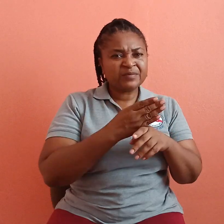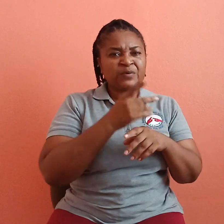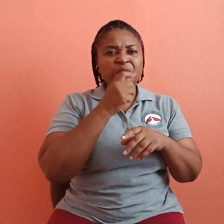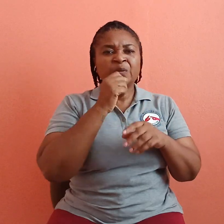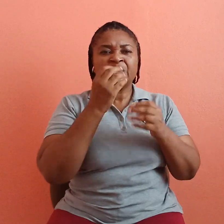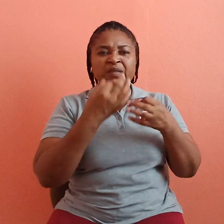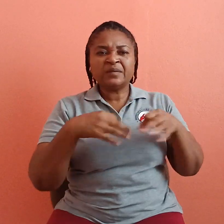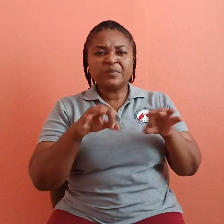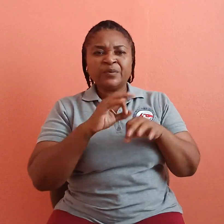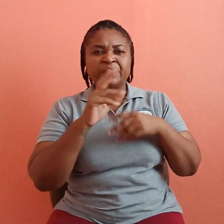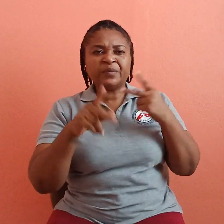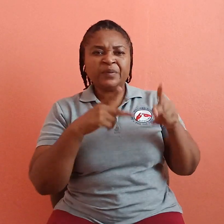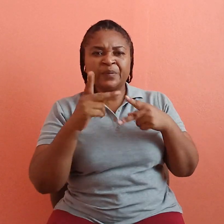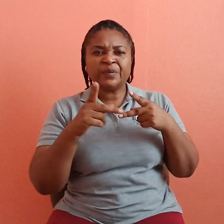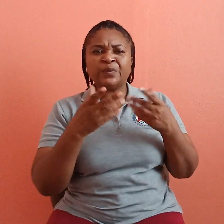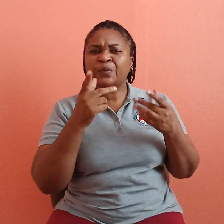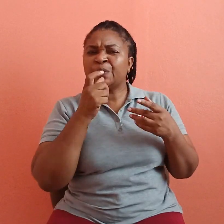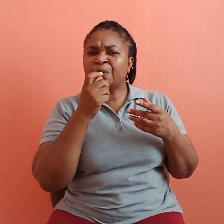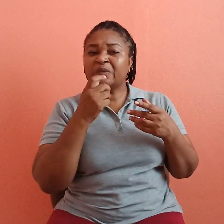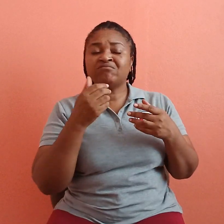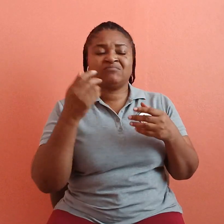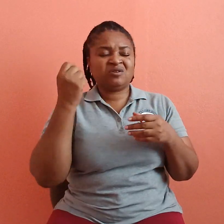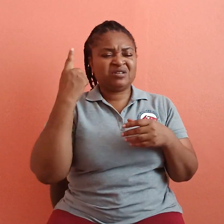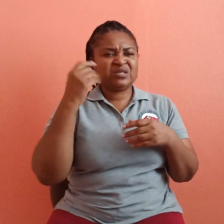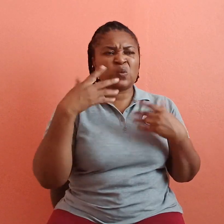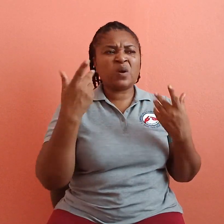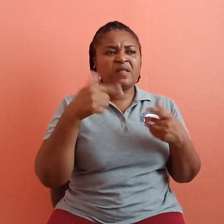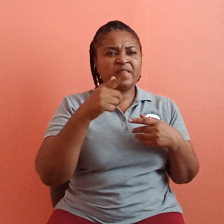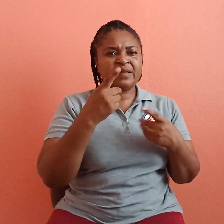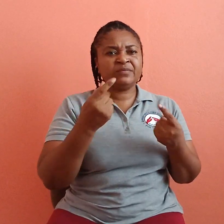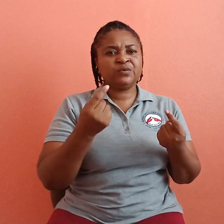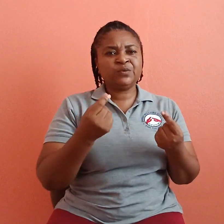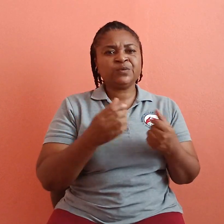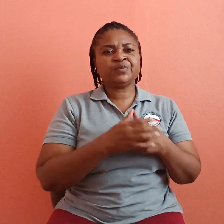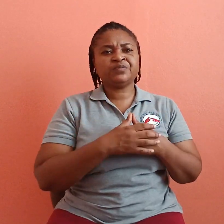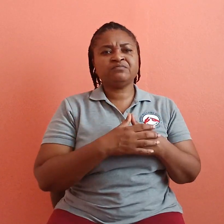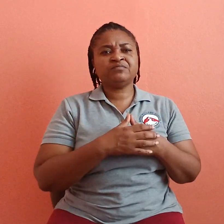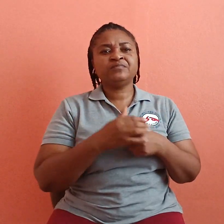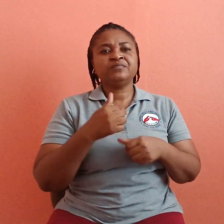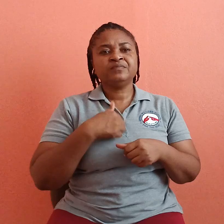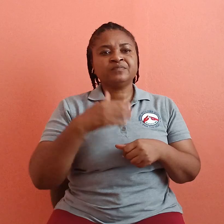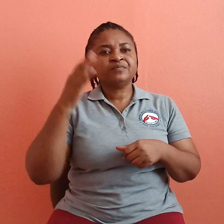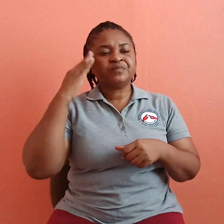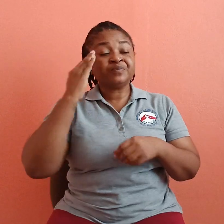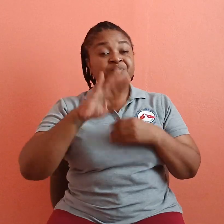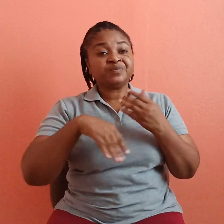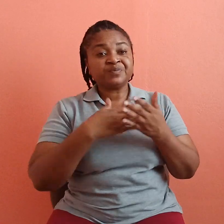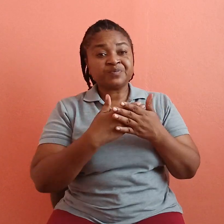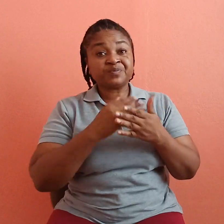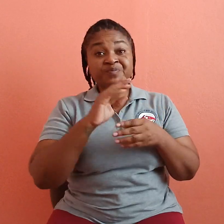are, what they do, and I know all about this